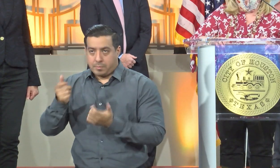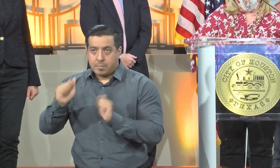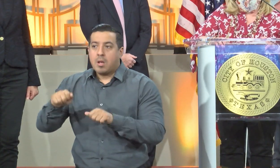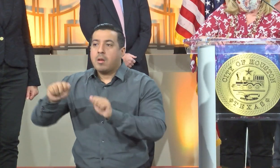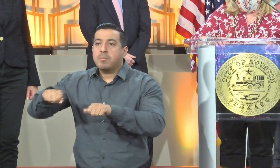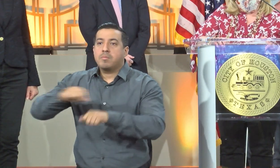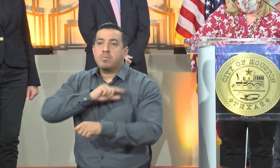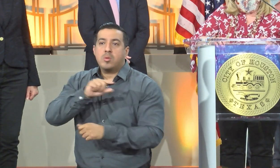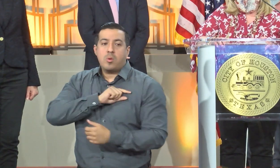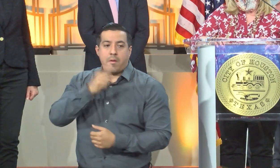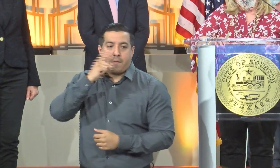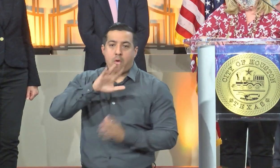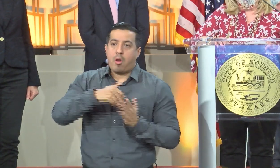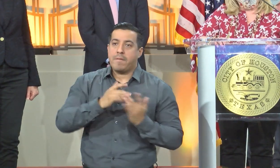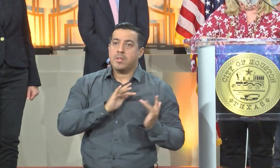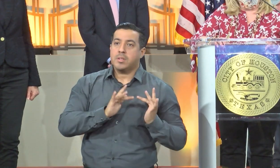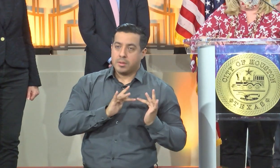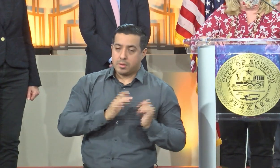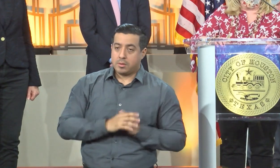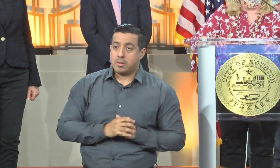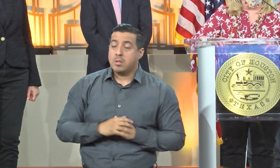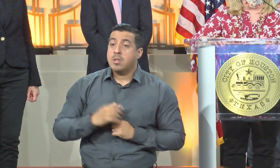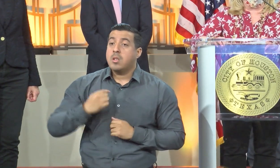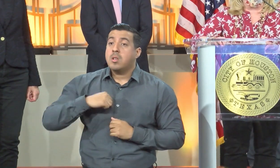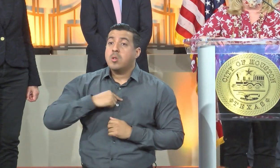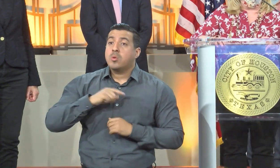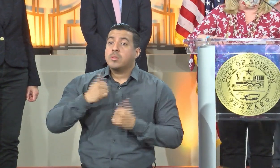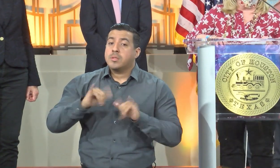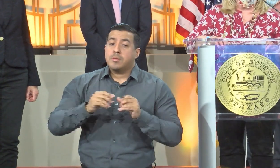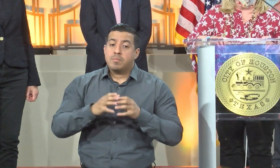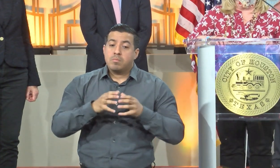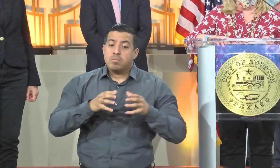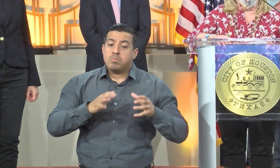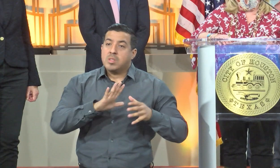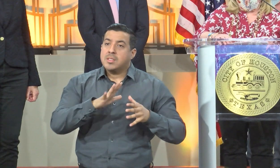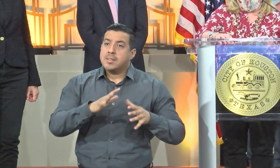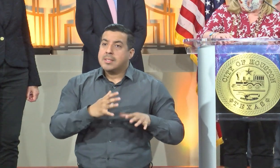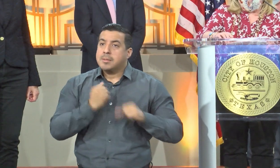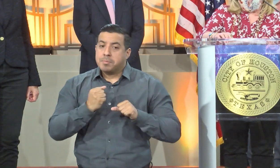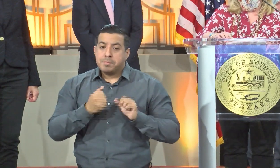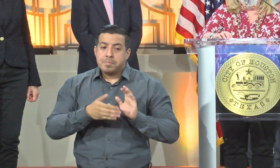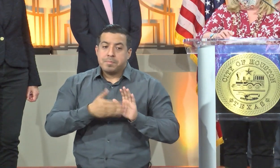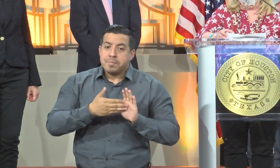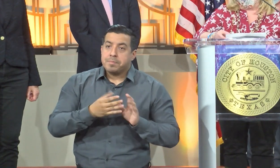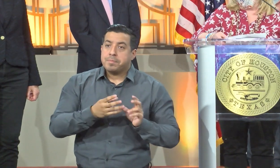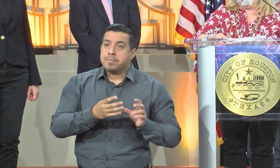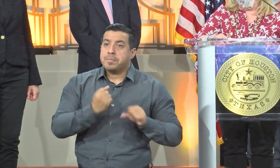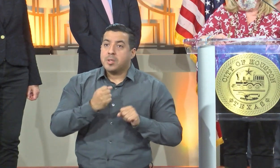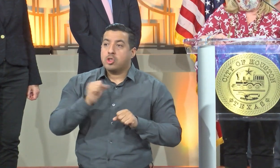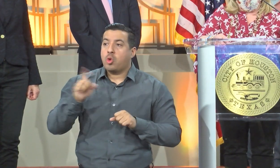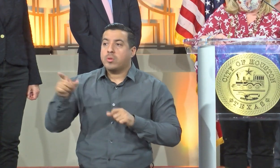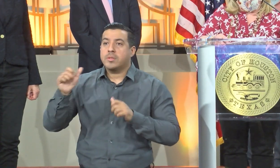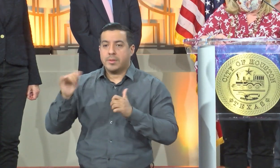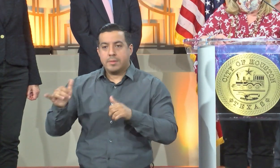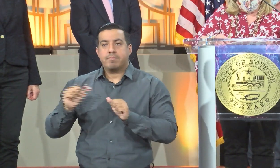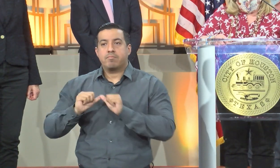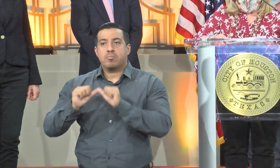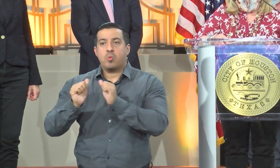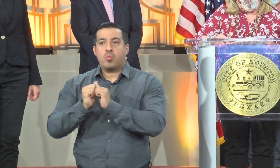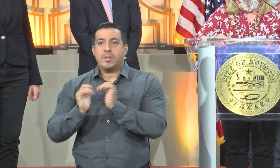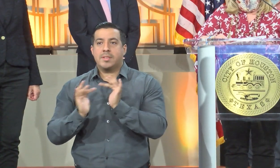for Internet Essentials. We've also continued to expand speeds to keep up with technology so that people really can stay